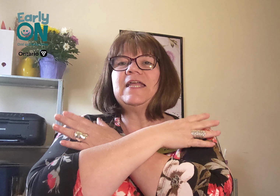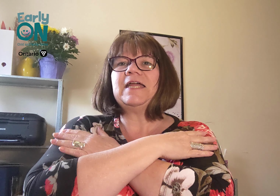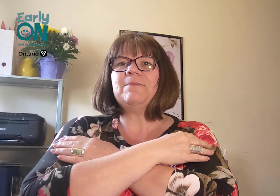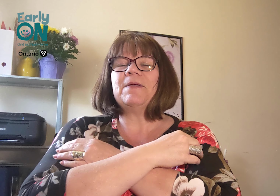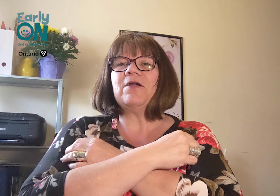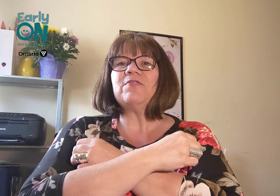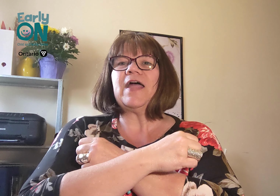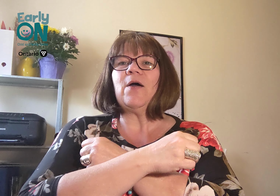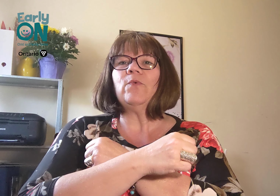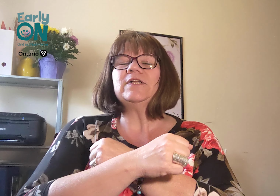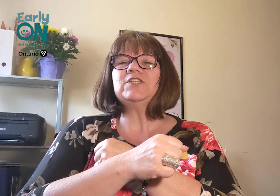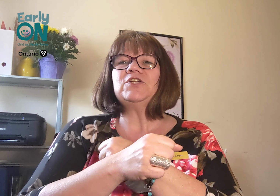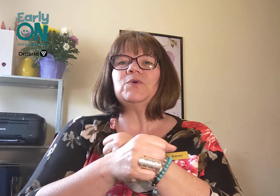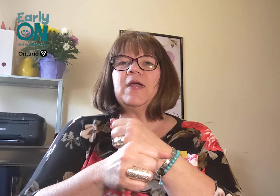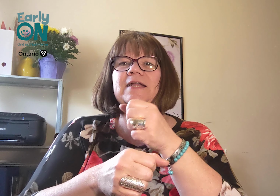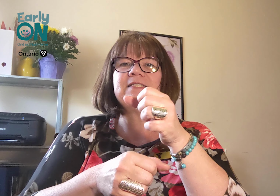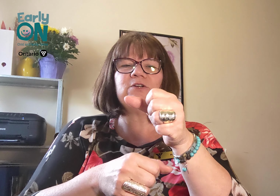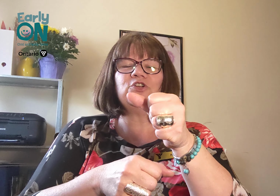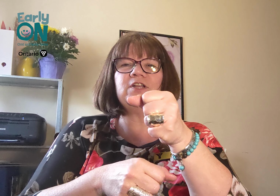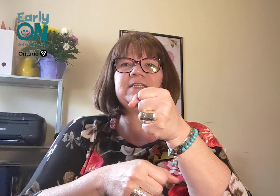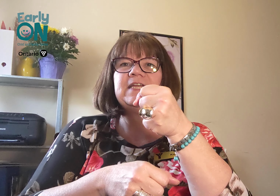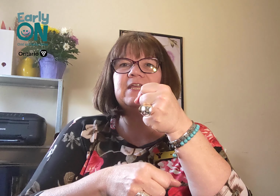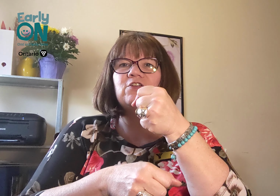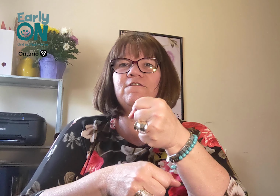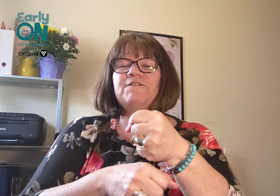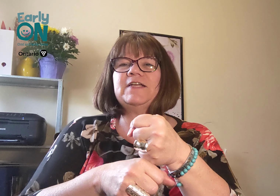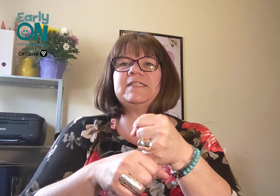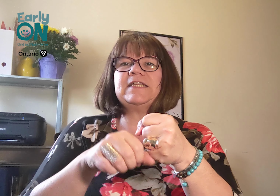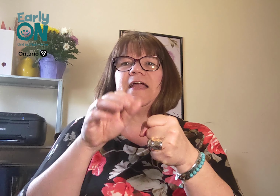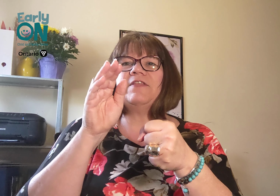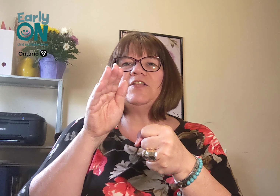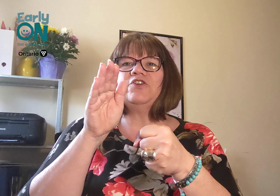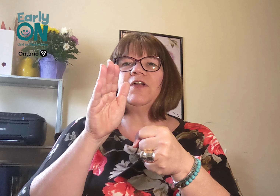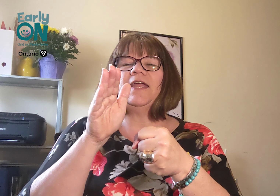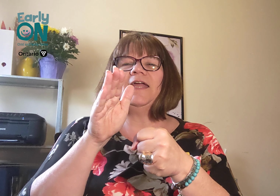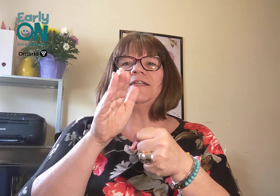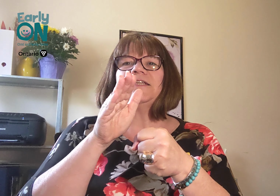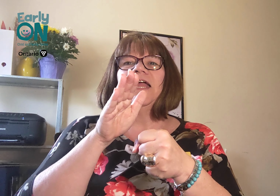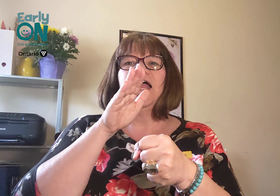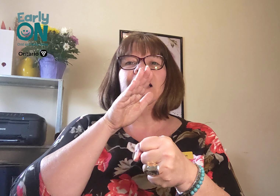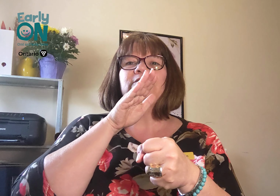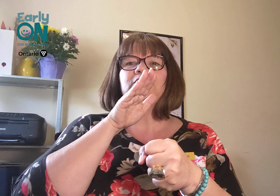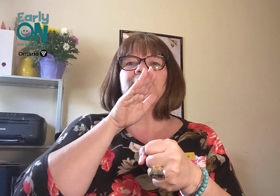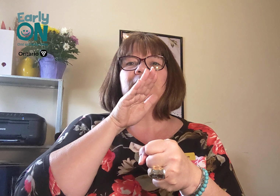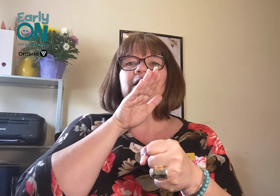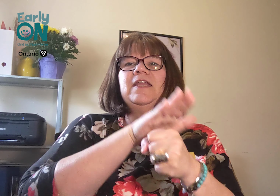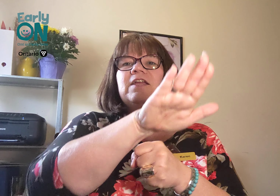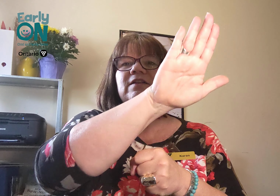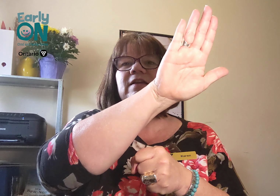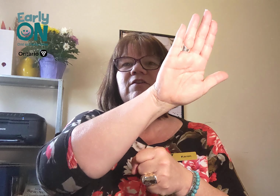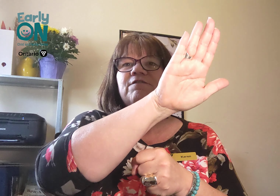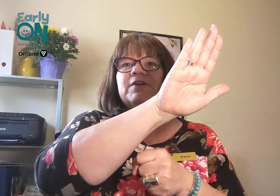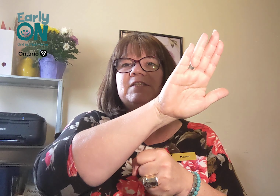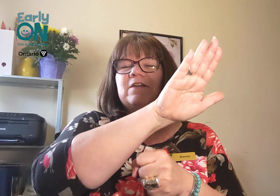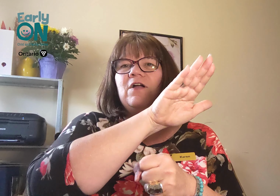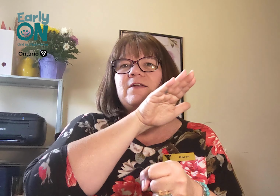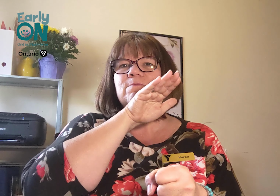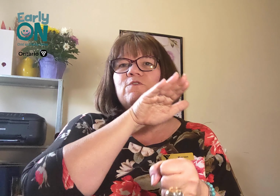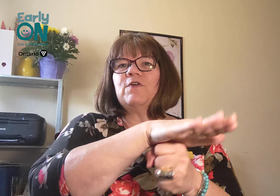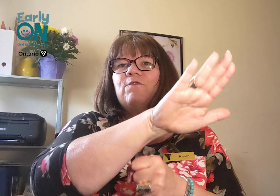Teddy bear, that will do. And so you're going to take your fist and then your hand and you're just going to hit your fist and kind of move it